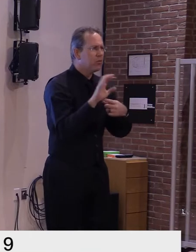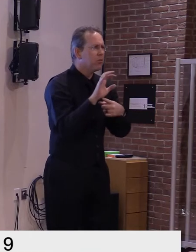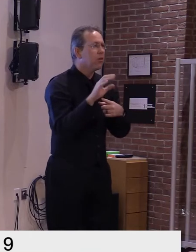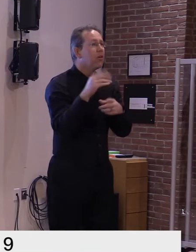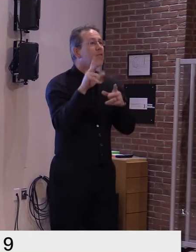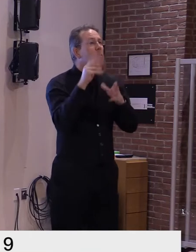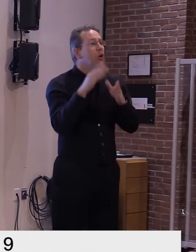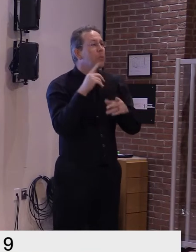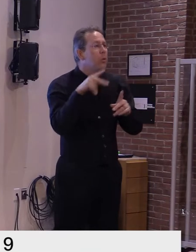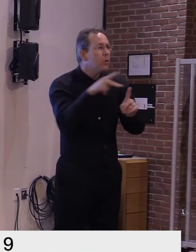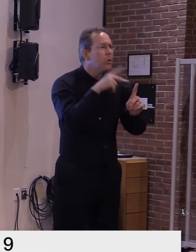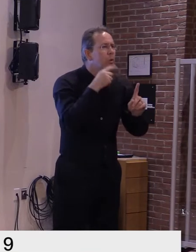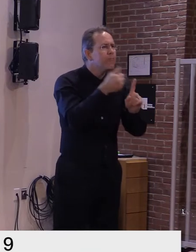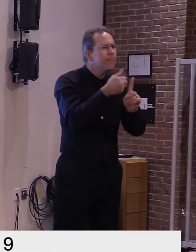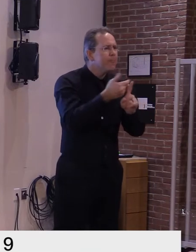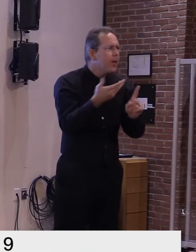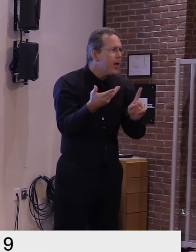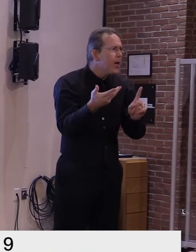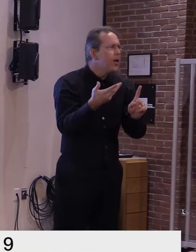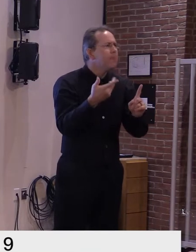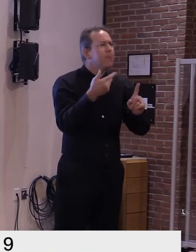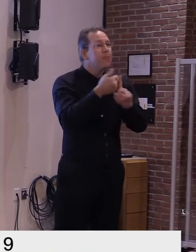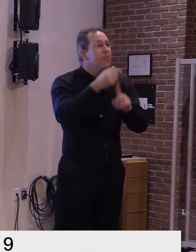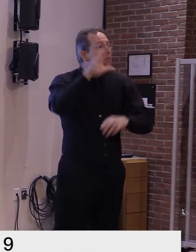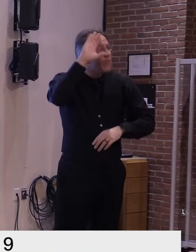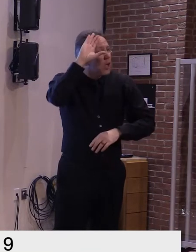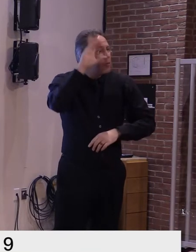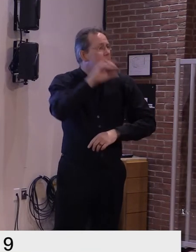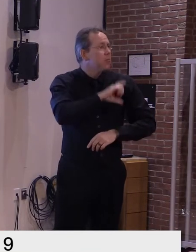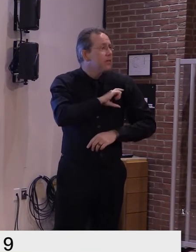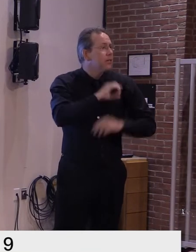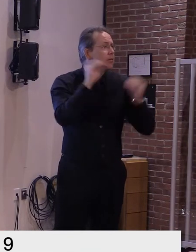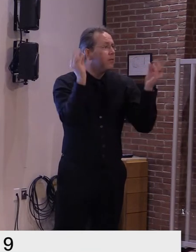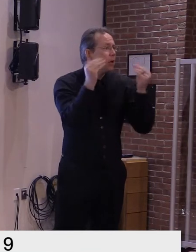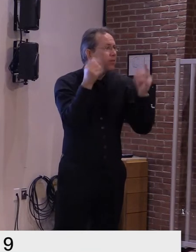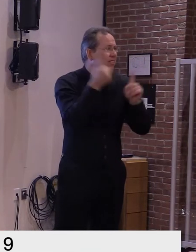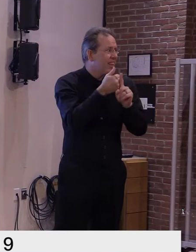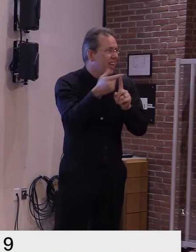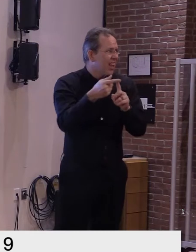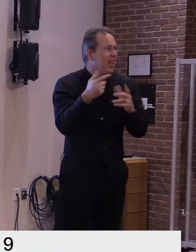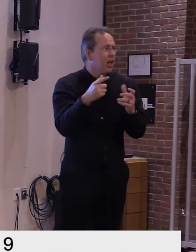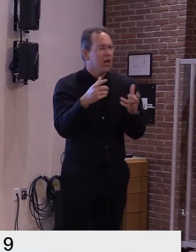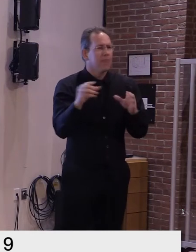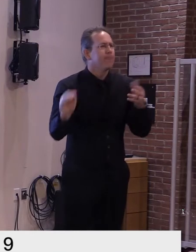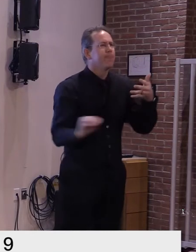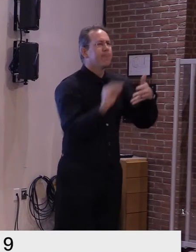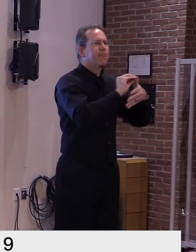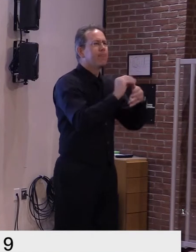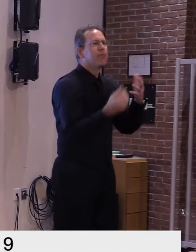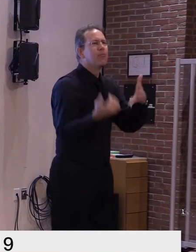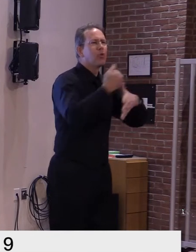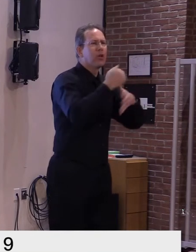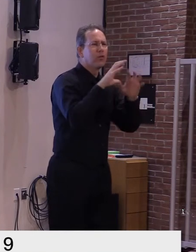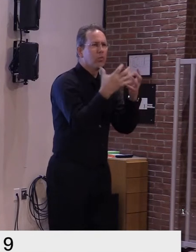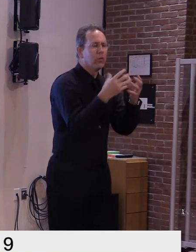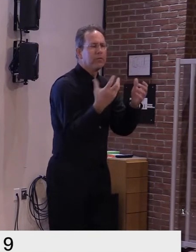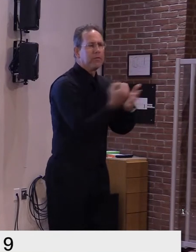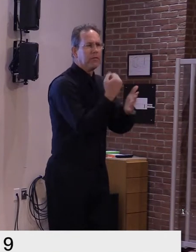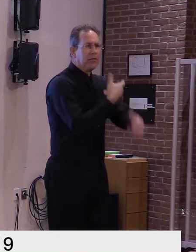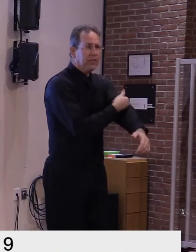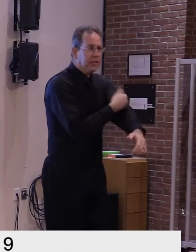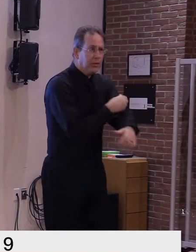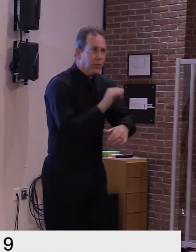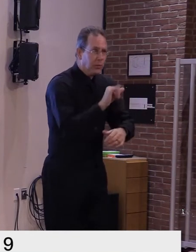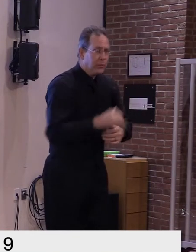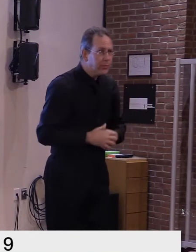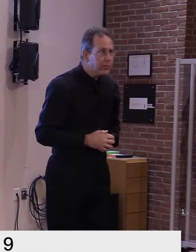are responding to accident scenes and 911 medical calls. They are administering aid or helping to get